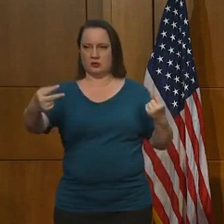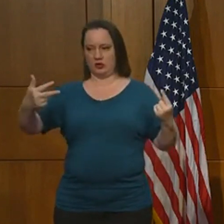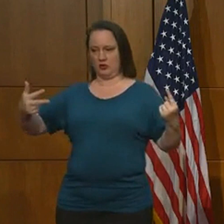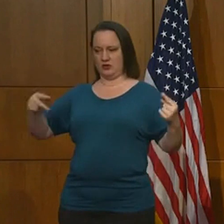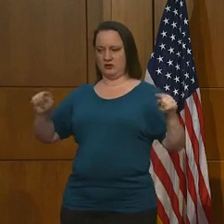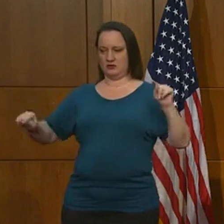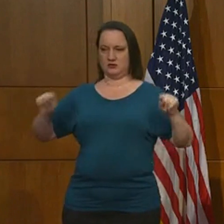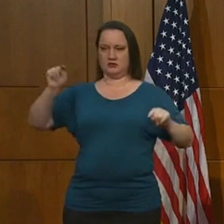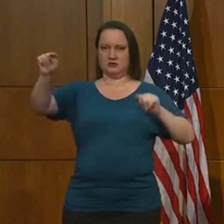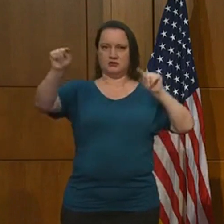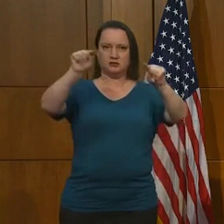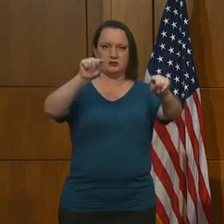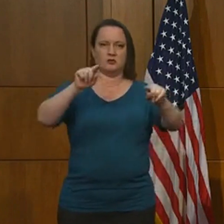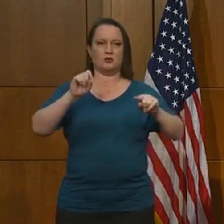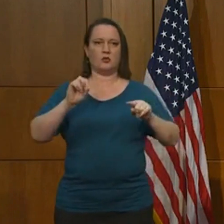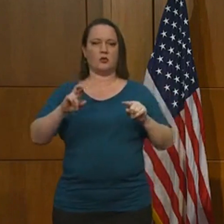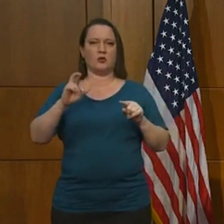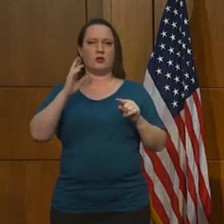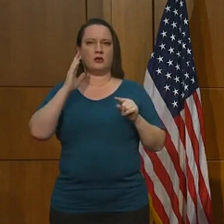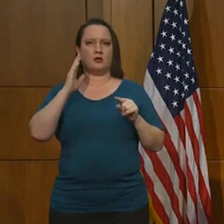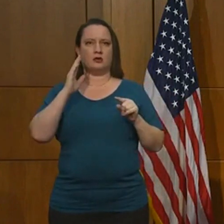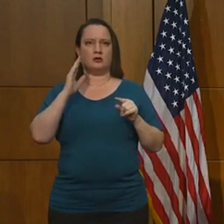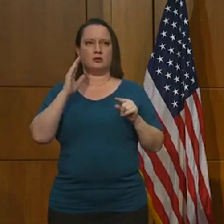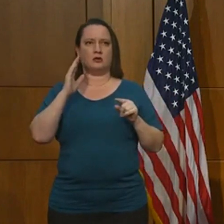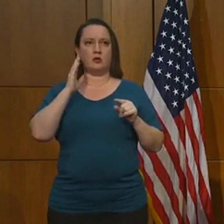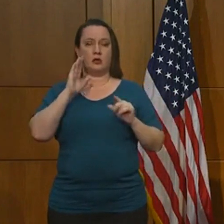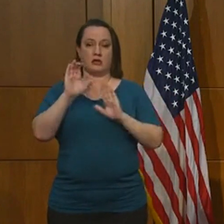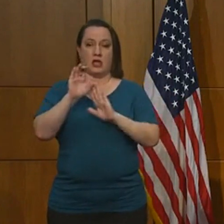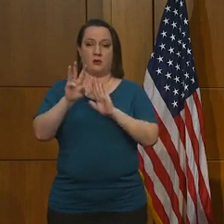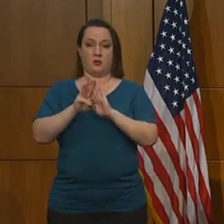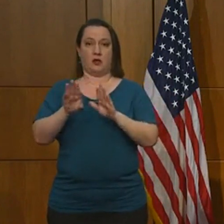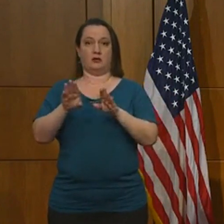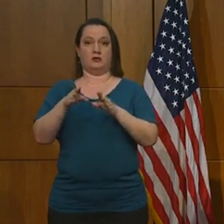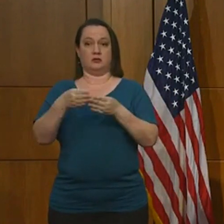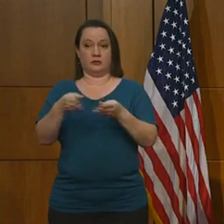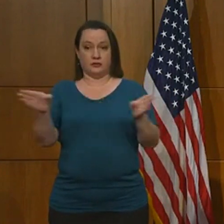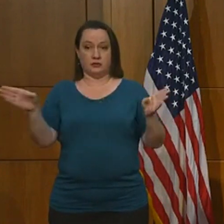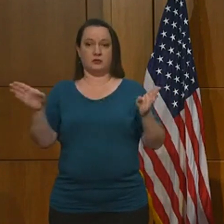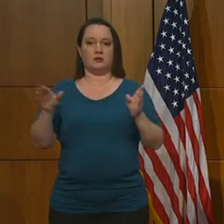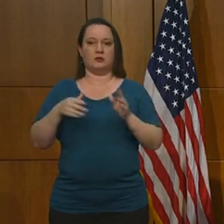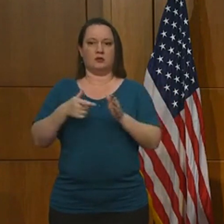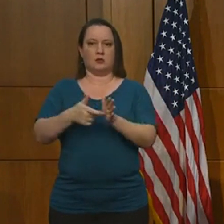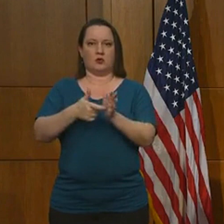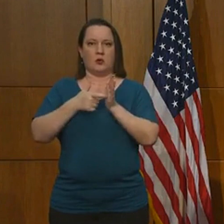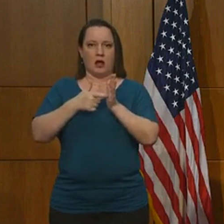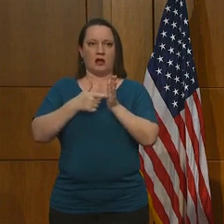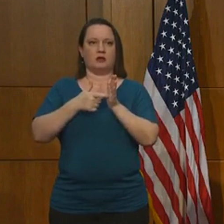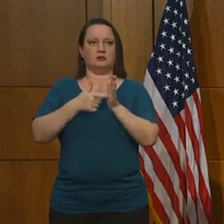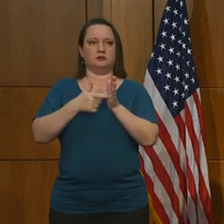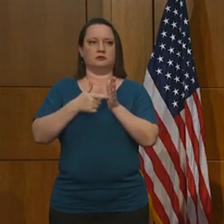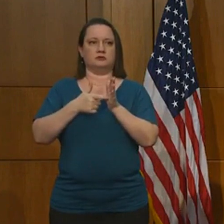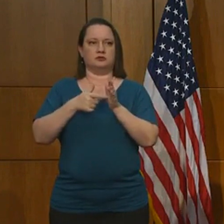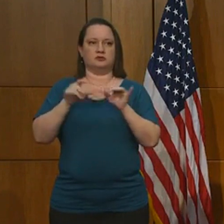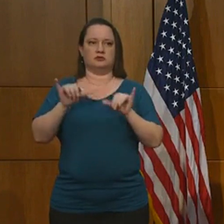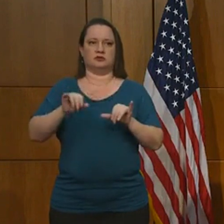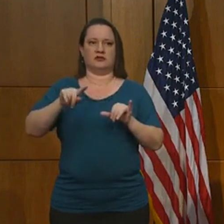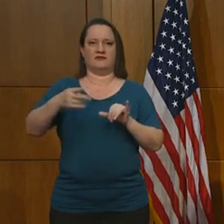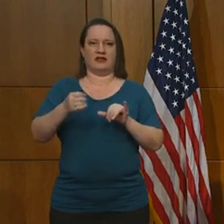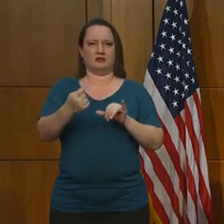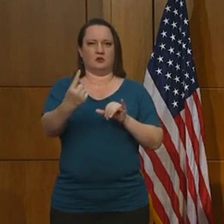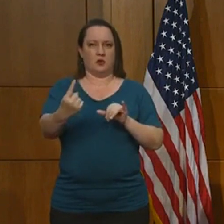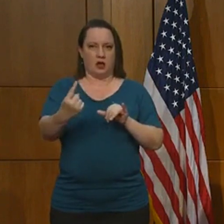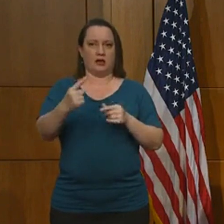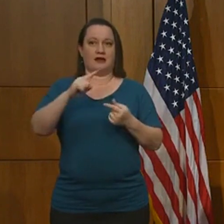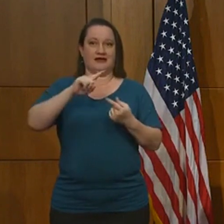places will the entire Commonwealth be required to stay within a phase of each other, if that makes sense? I think I understand